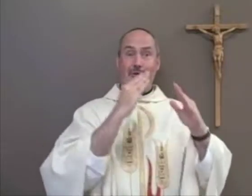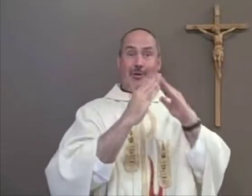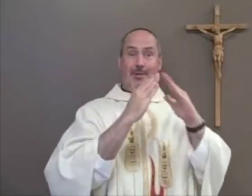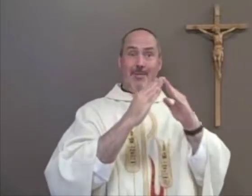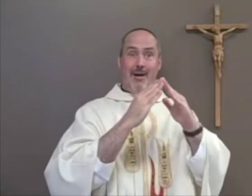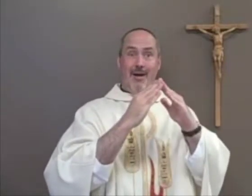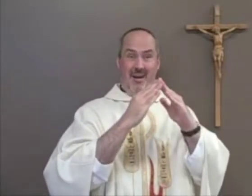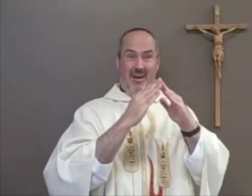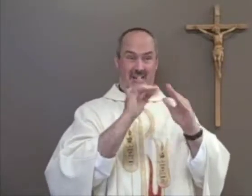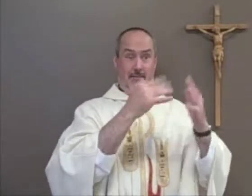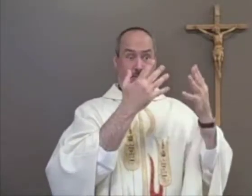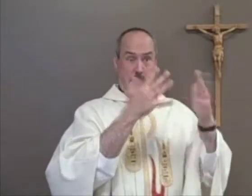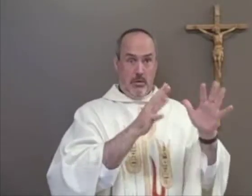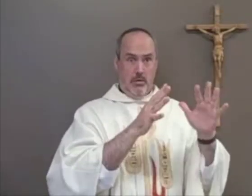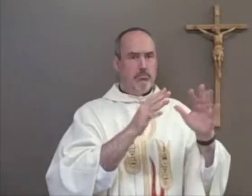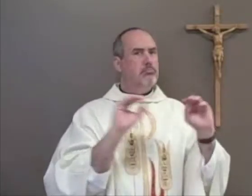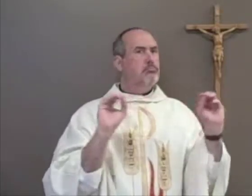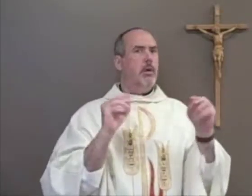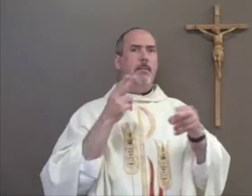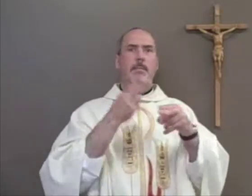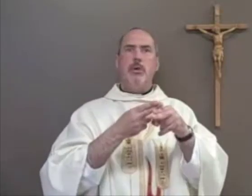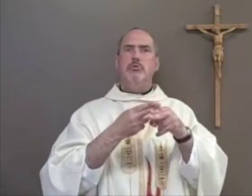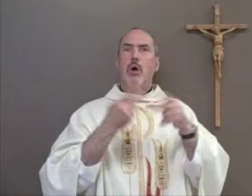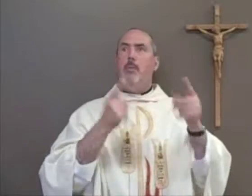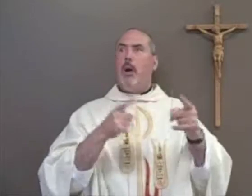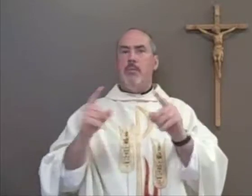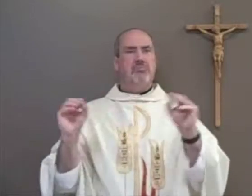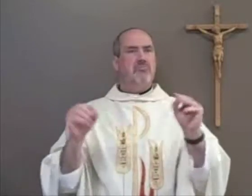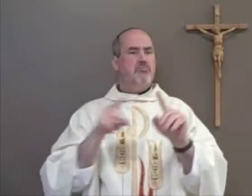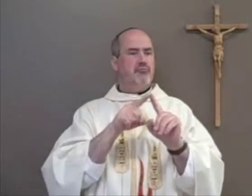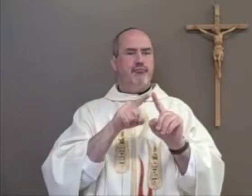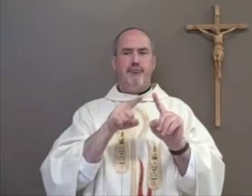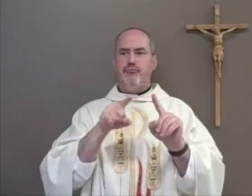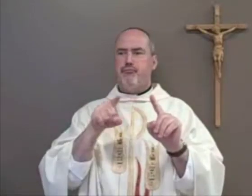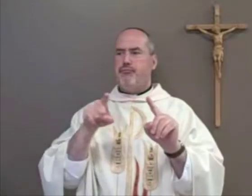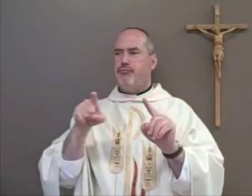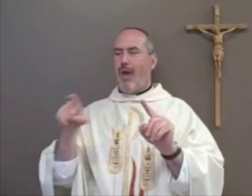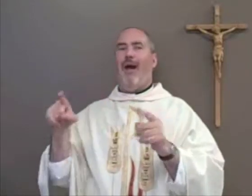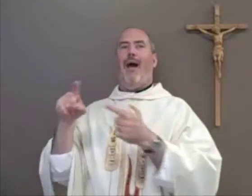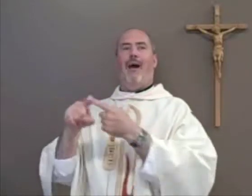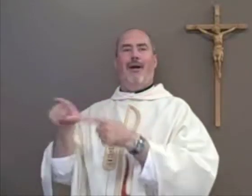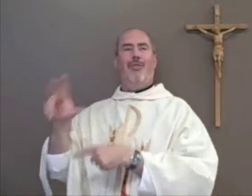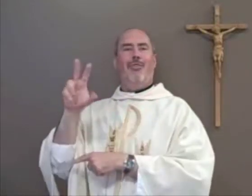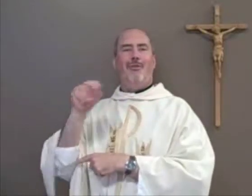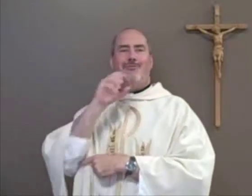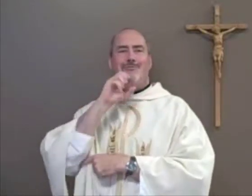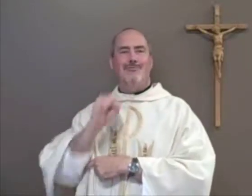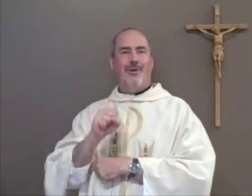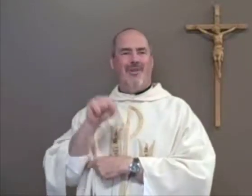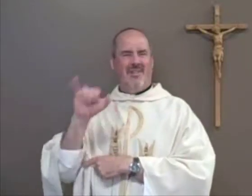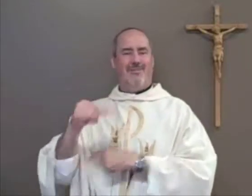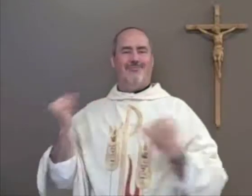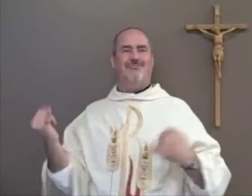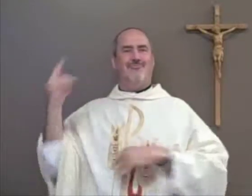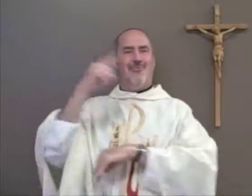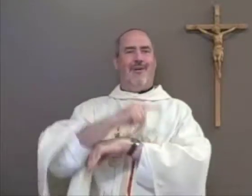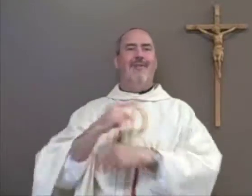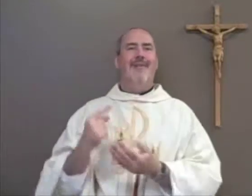that he was lost and his parents went looking for him and found him in a temple in Jerusalem. And then there's no further mention of him until he was